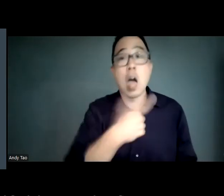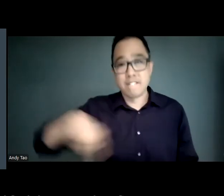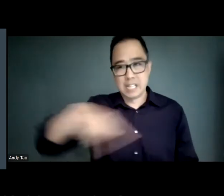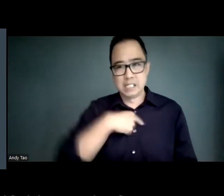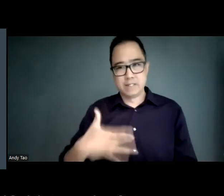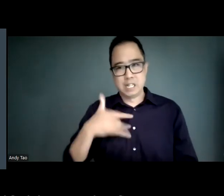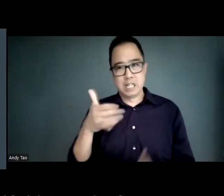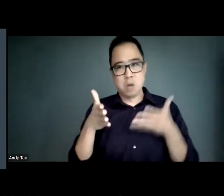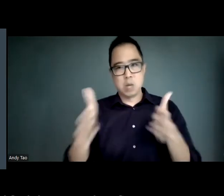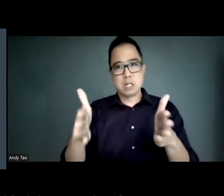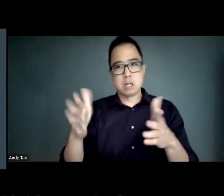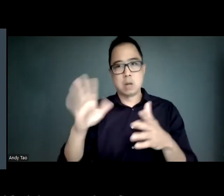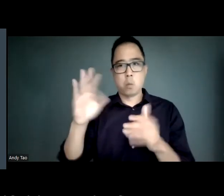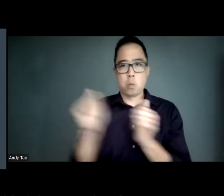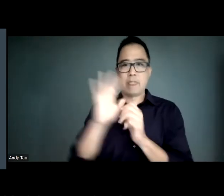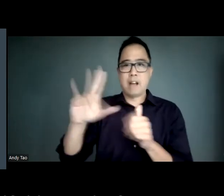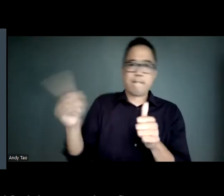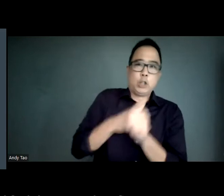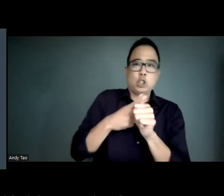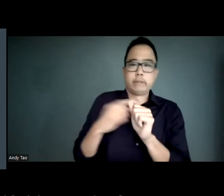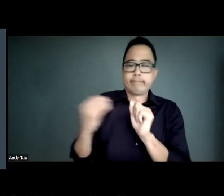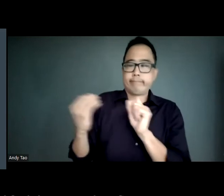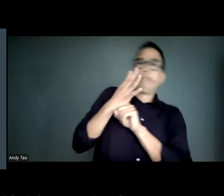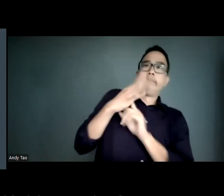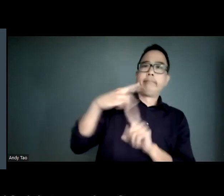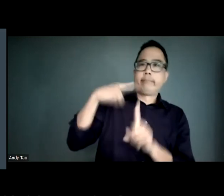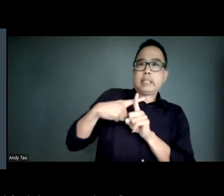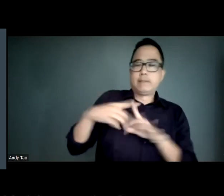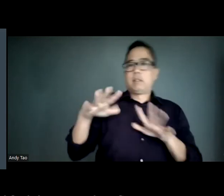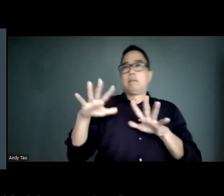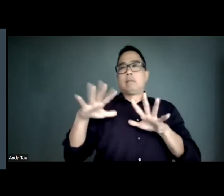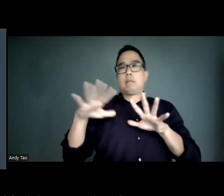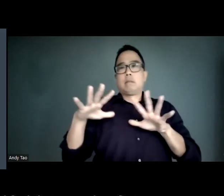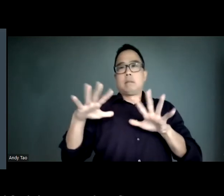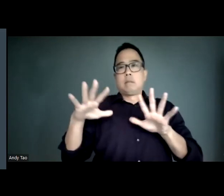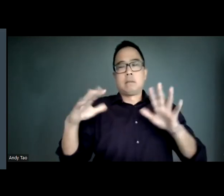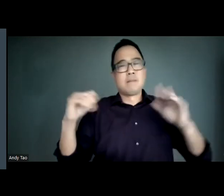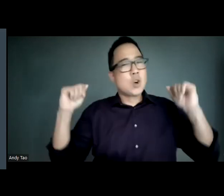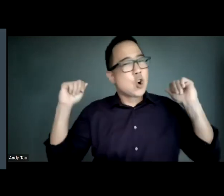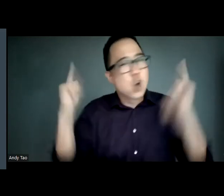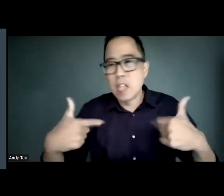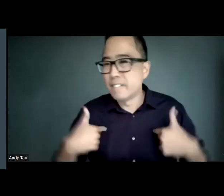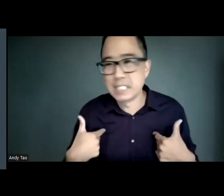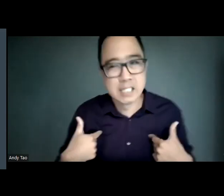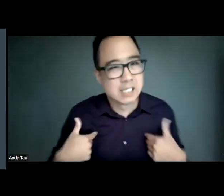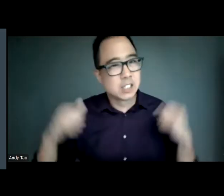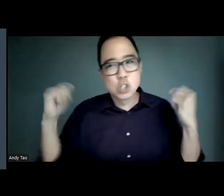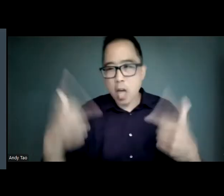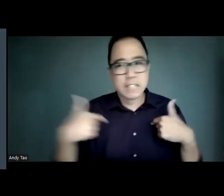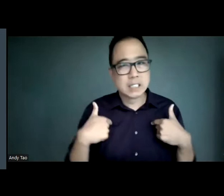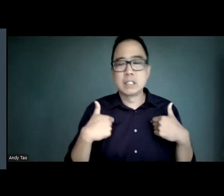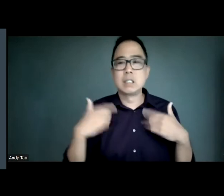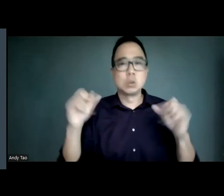way. We, all of us feel that way. All of us feel this internalized